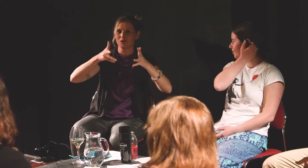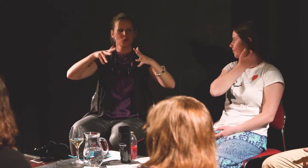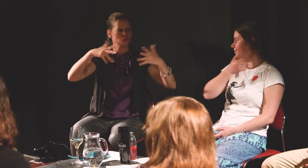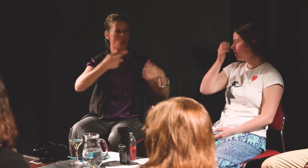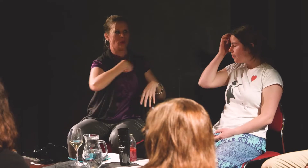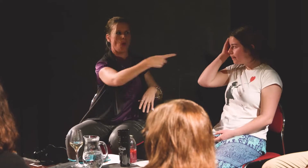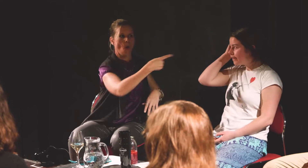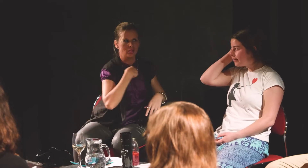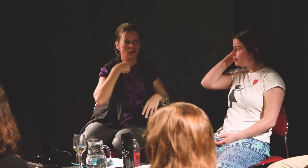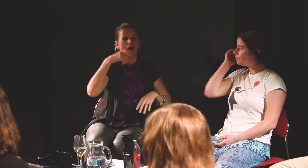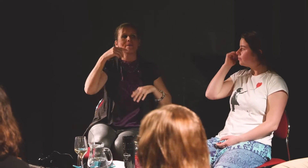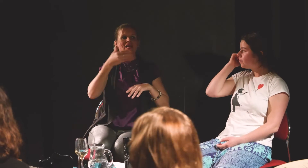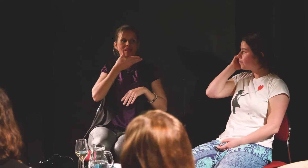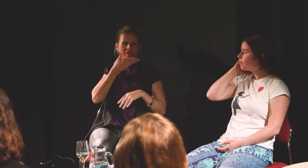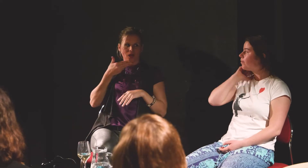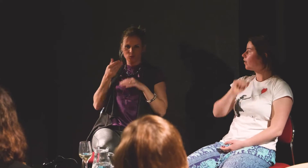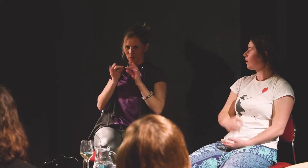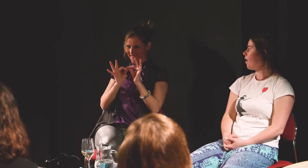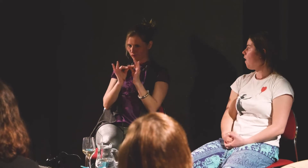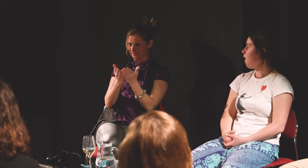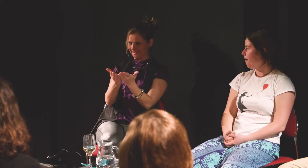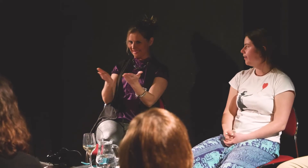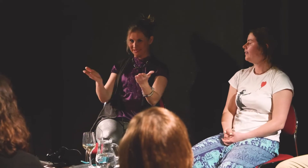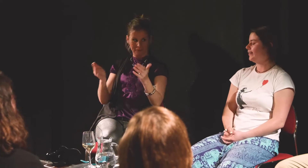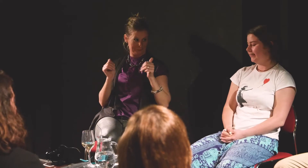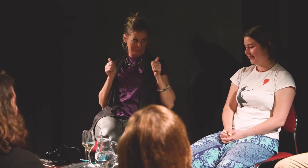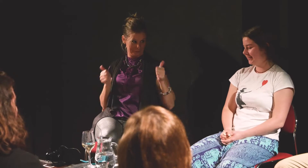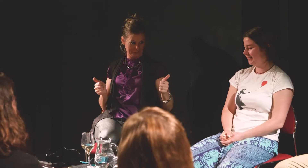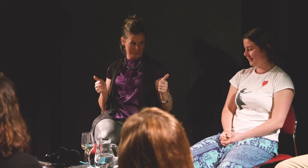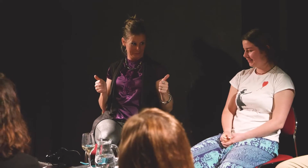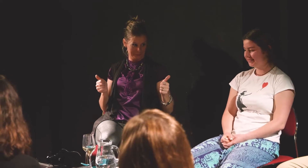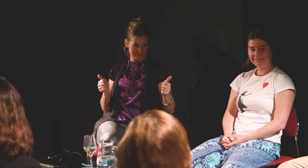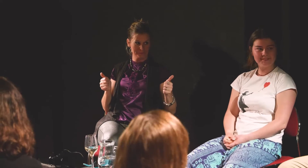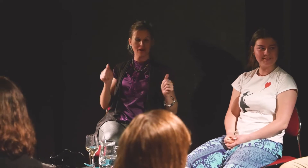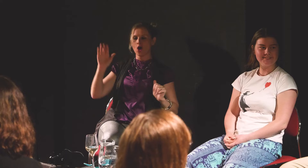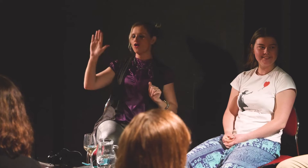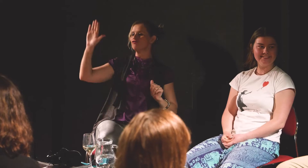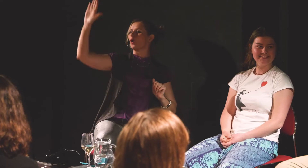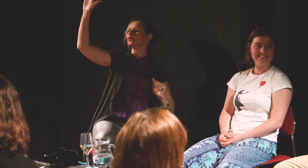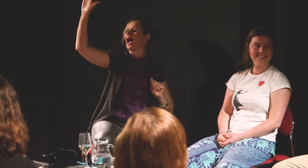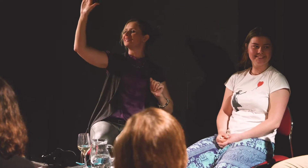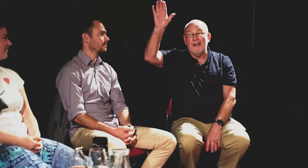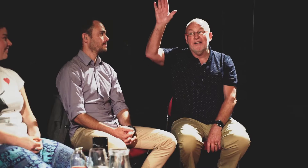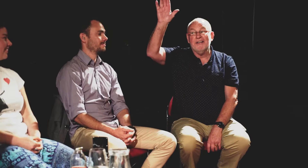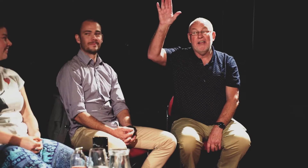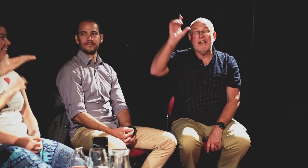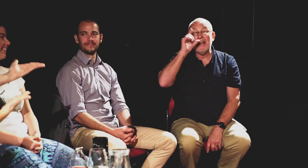English to sign and vice versa. So panellists, please be nice to our interpreters this evening. Raise your